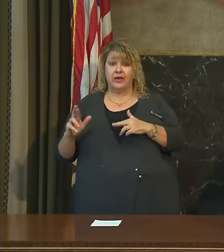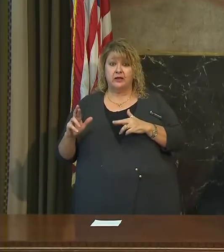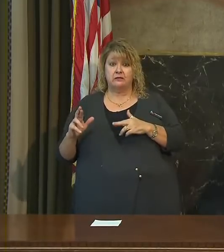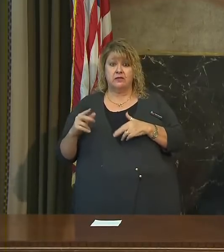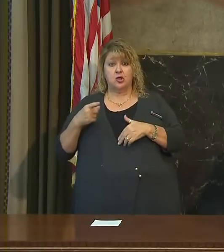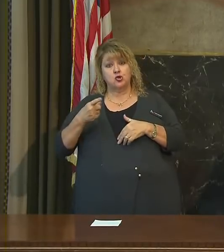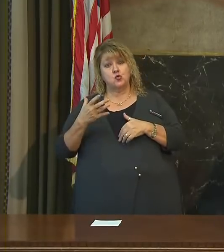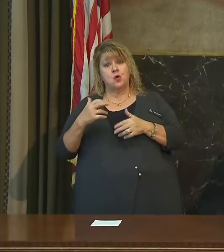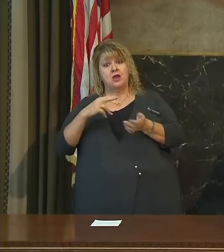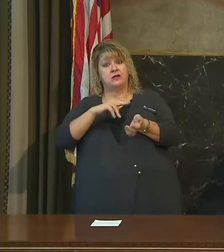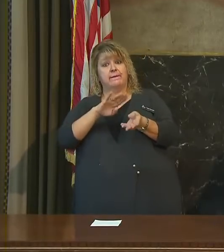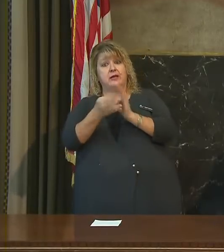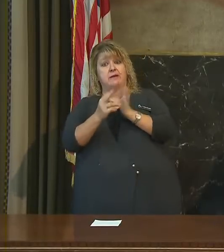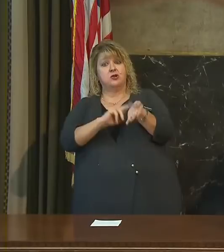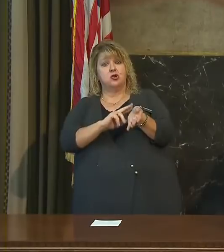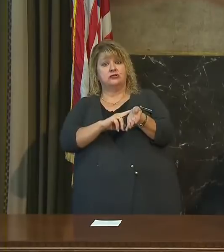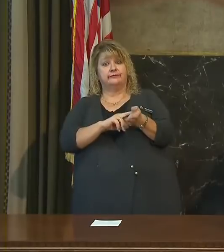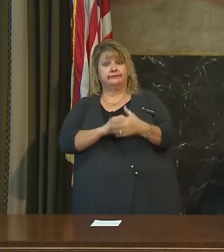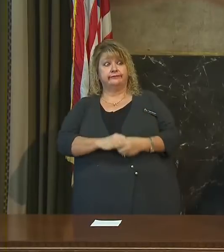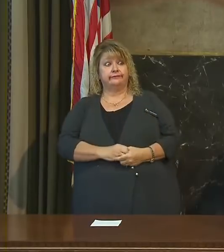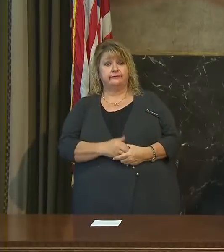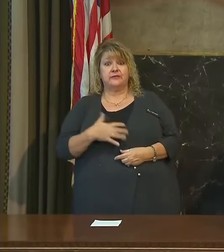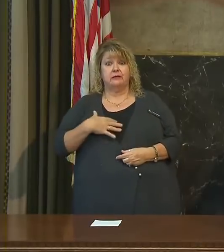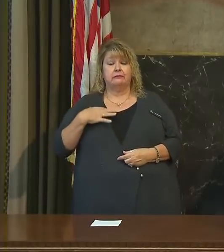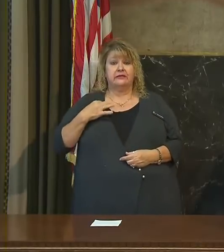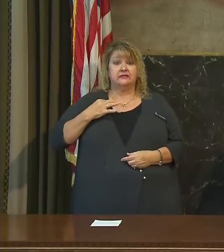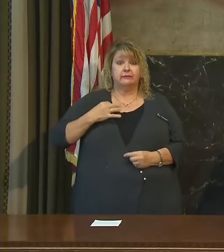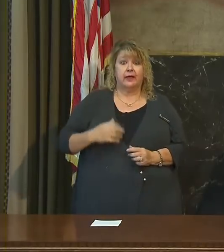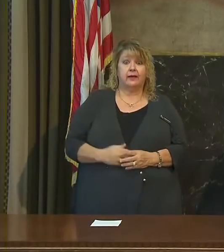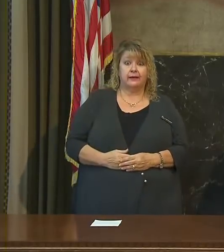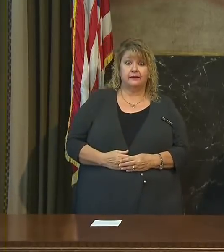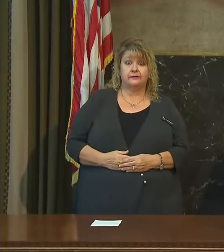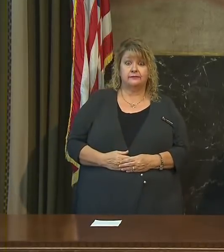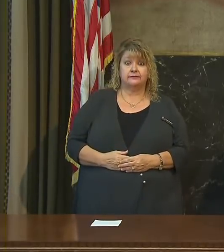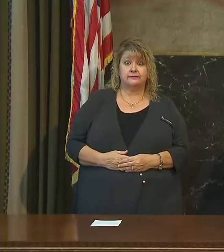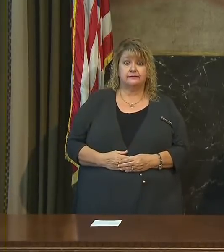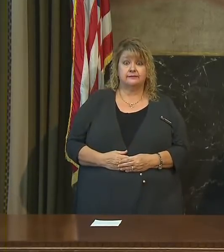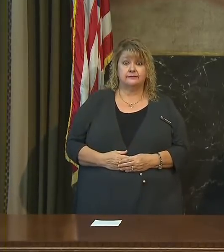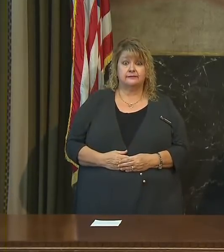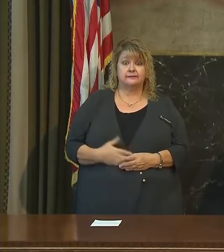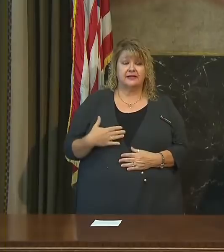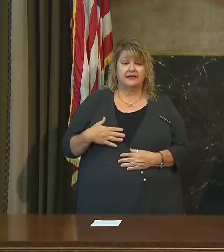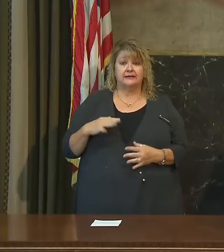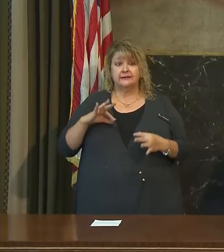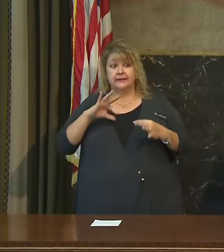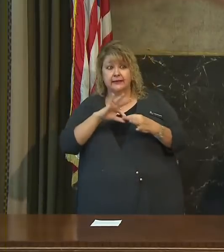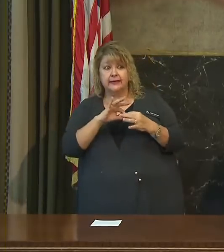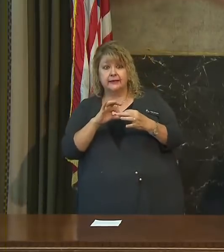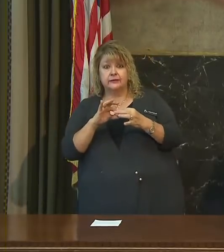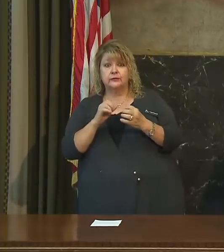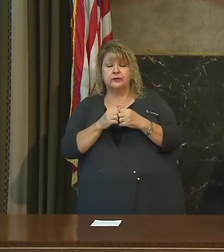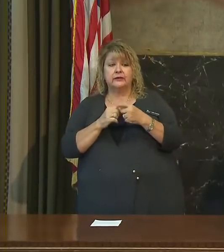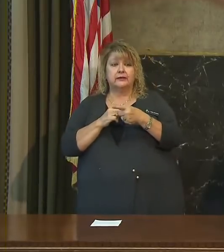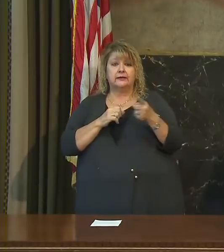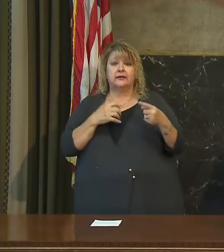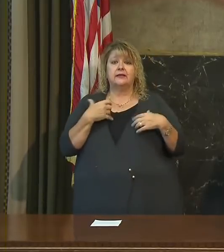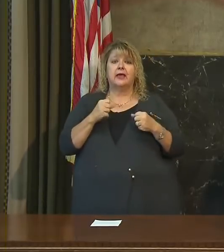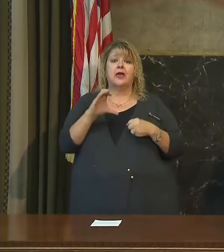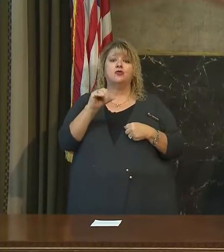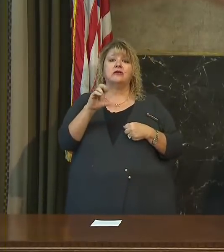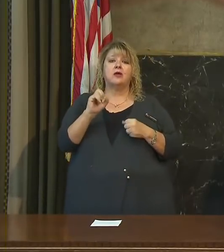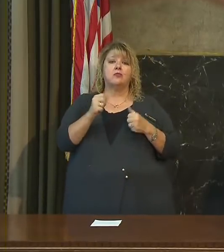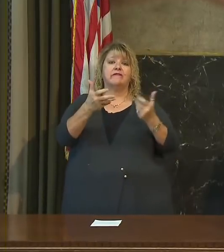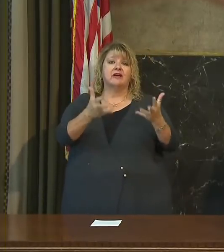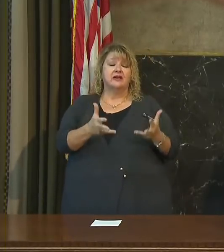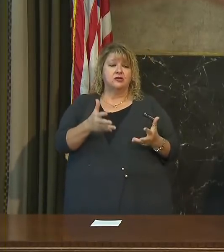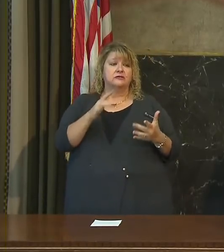those nursing positions, we do encourage you to get connected with one of these healthcare